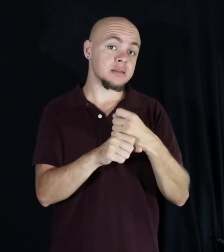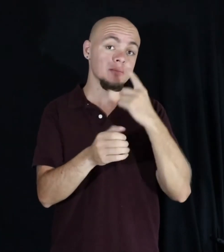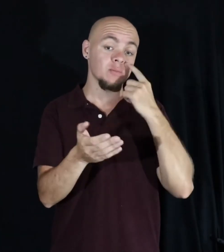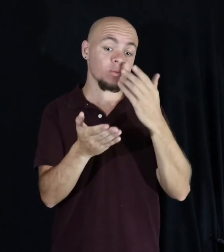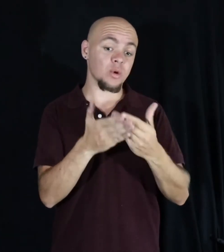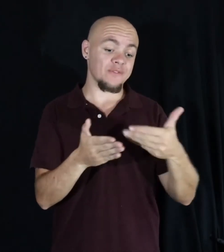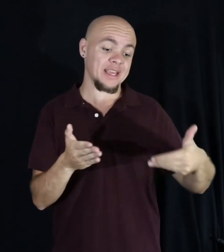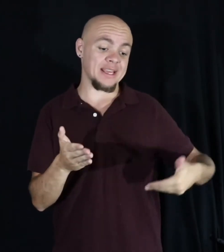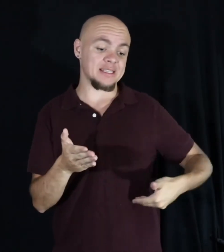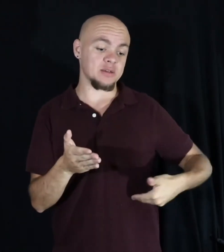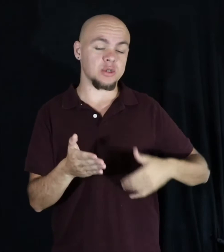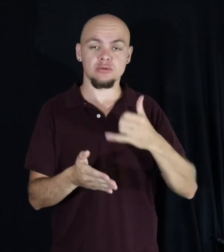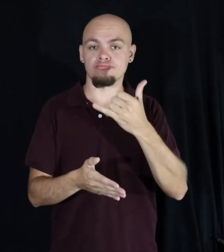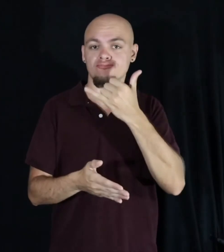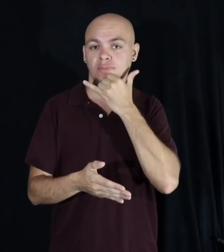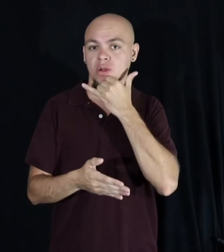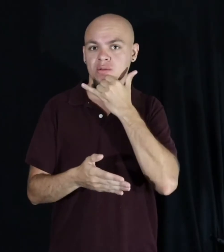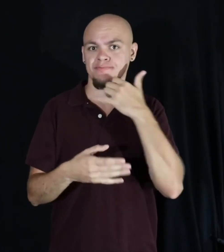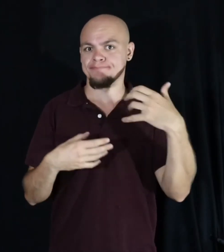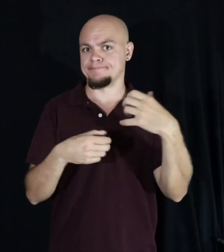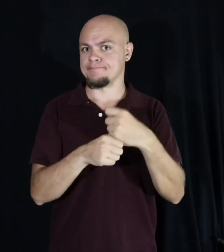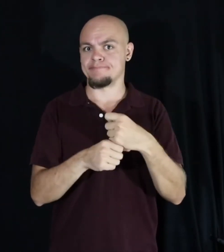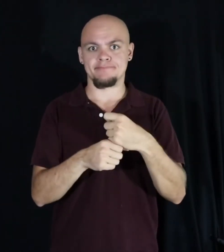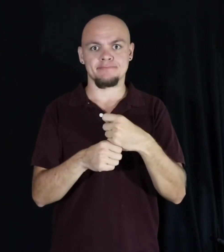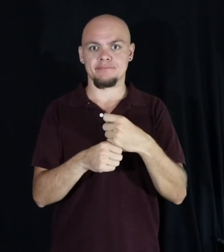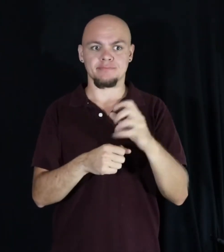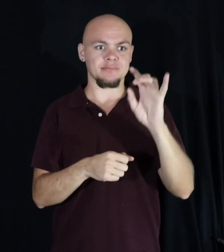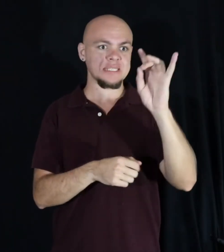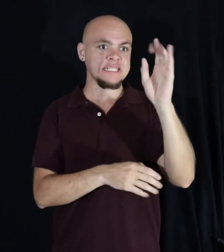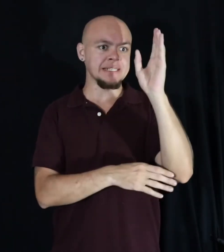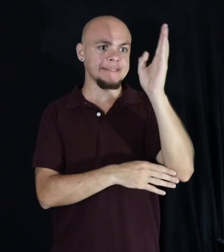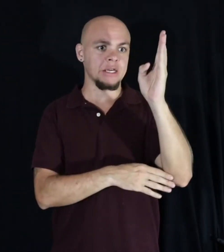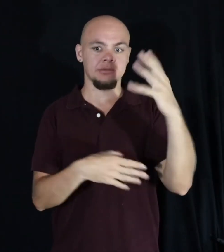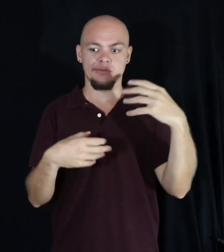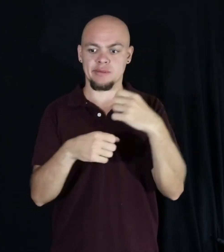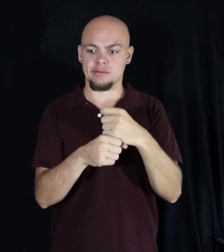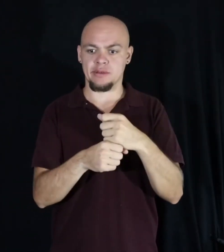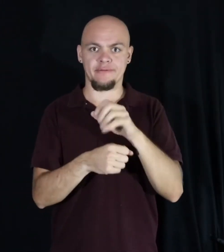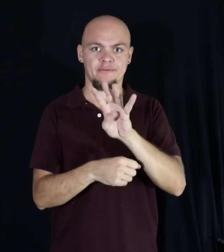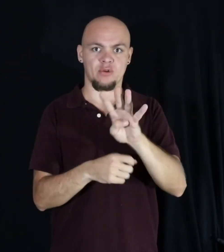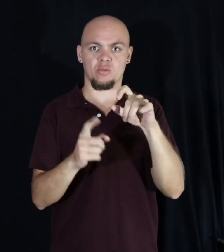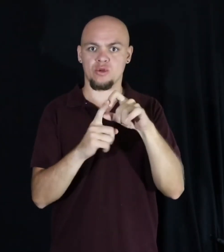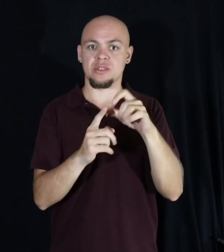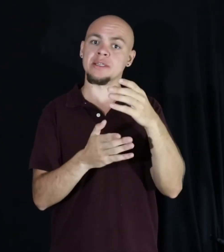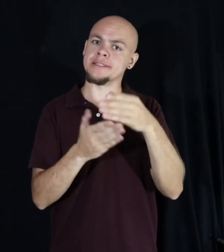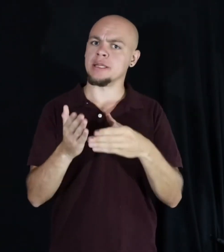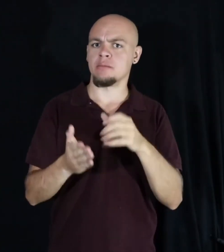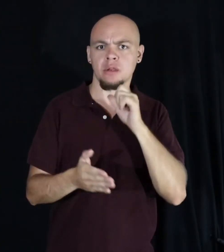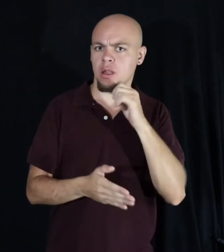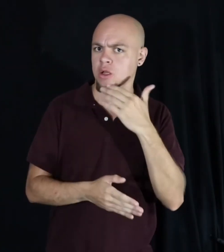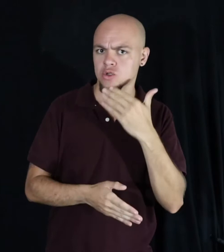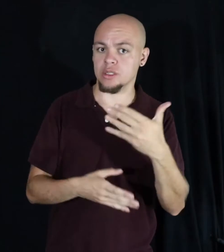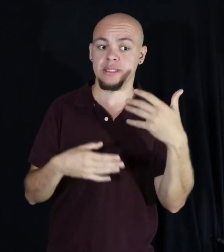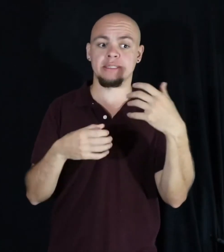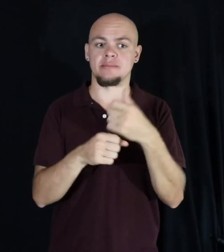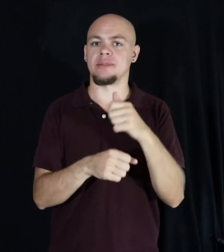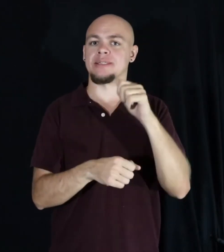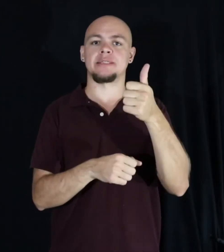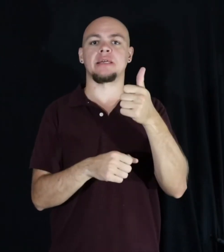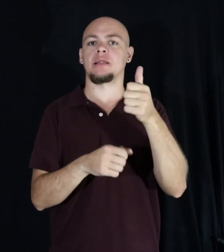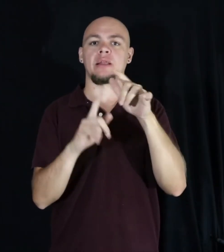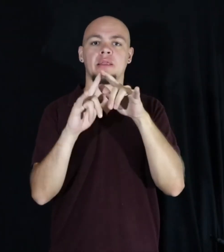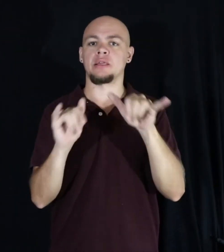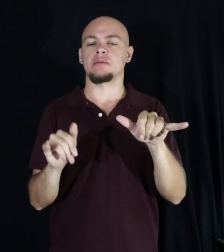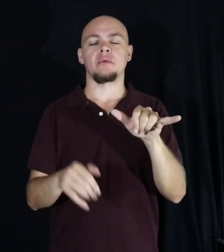It always proves us wrong. So people on the internet, some didn't do so well. I mean, when I asked them to summarize the 10 TED Talks at the same